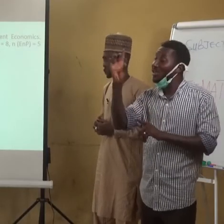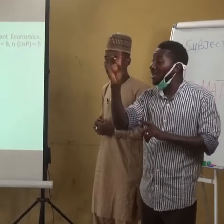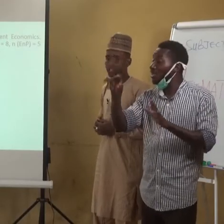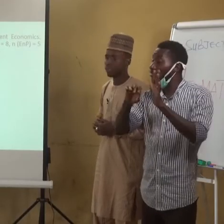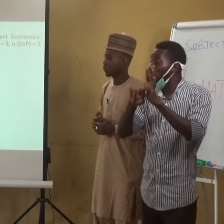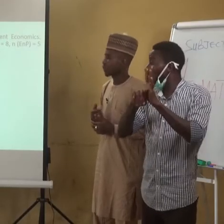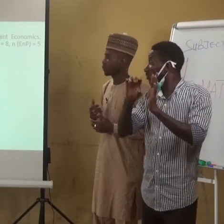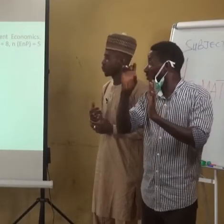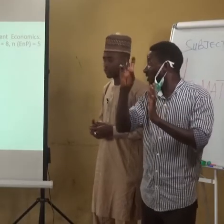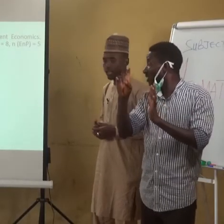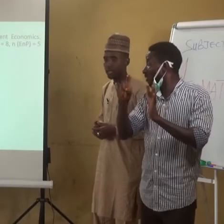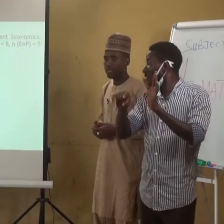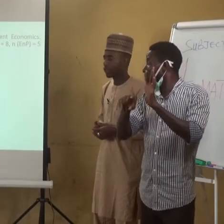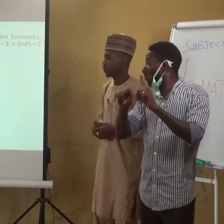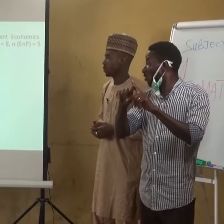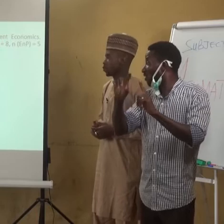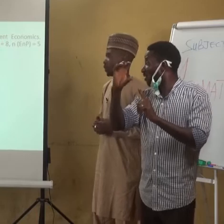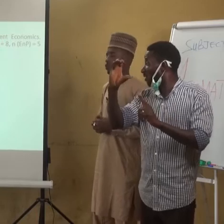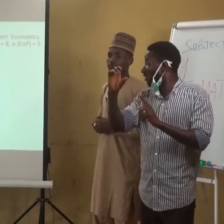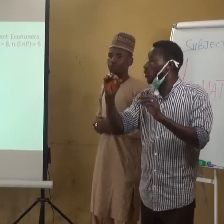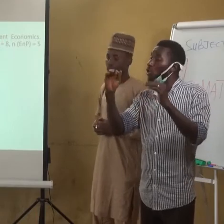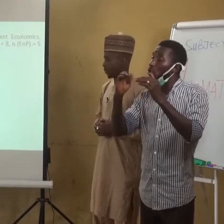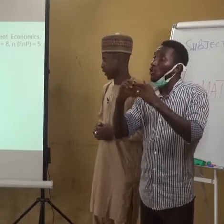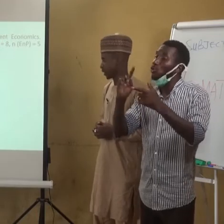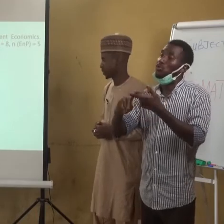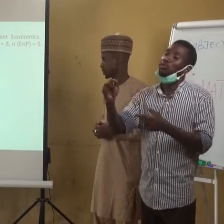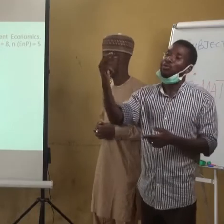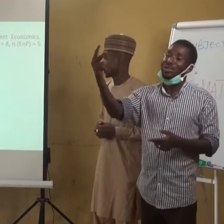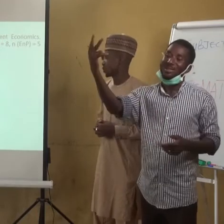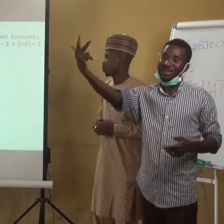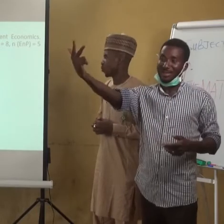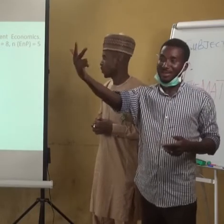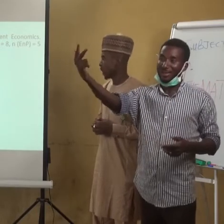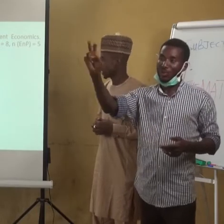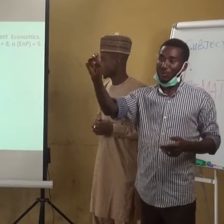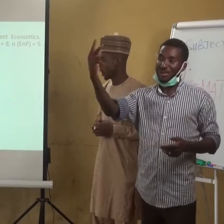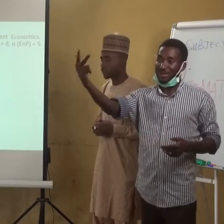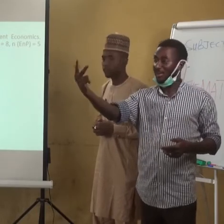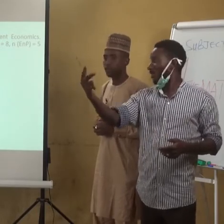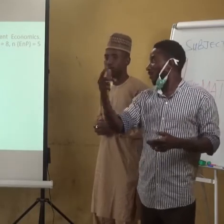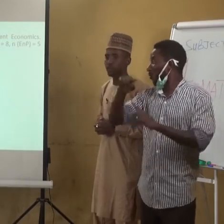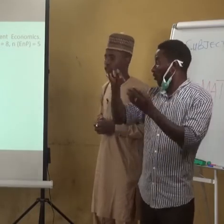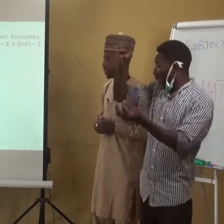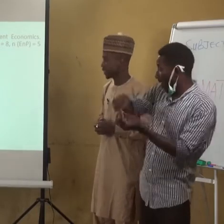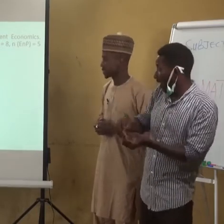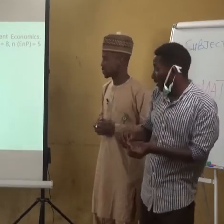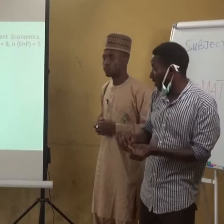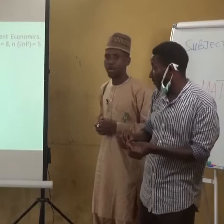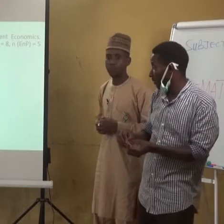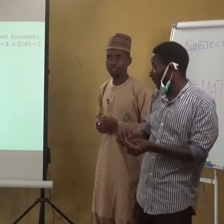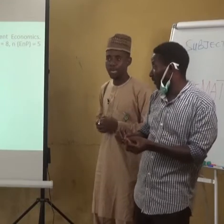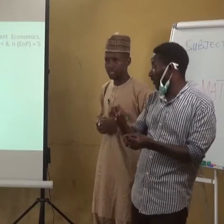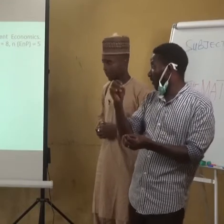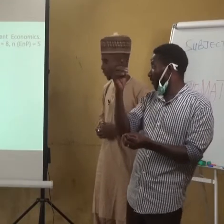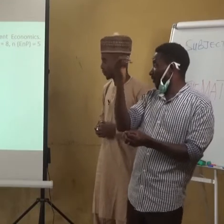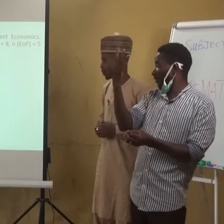8 minus x plus c must be equals to 23. So when you add 5 plus 8, we